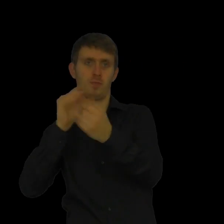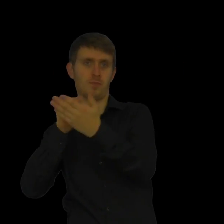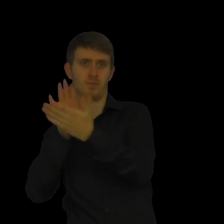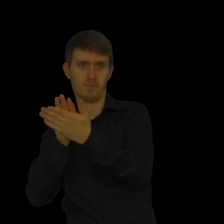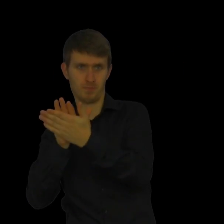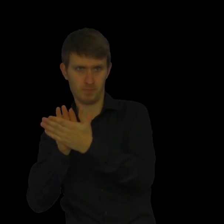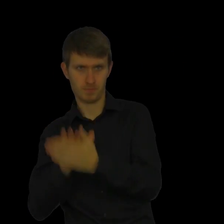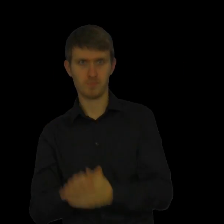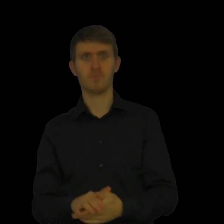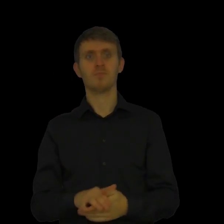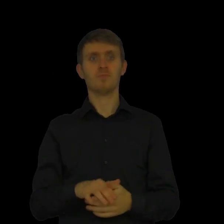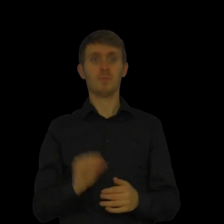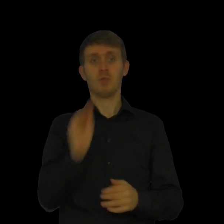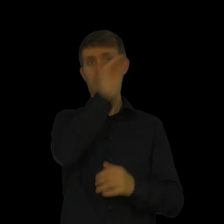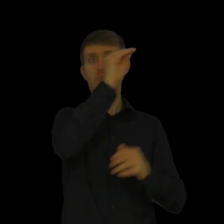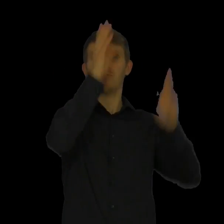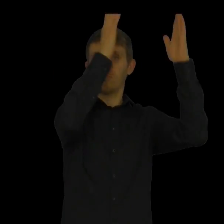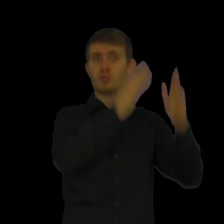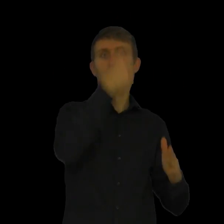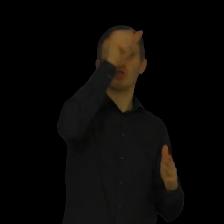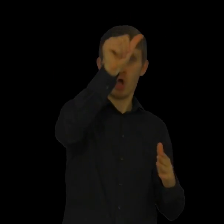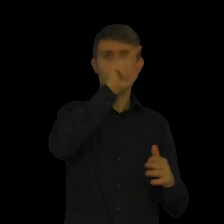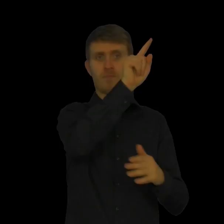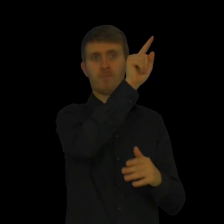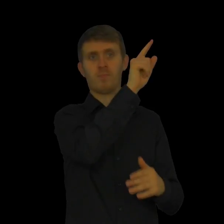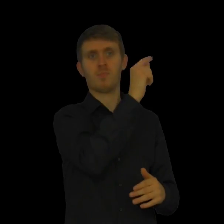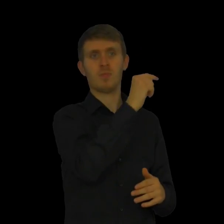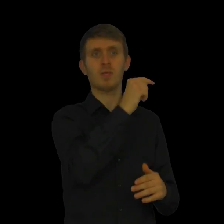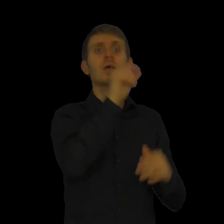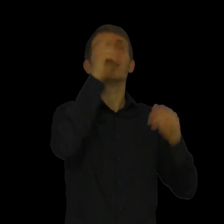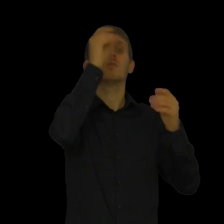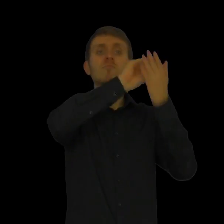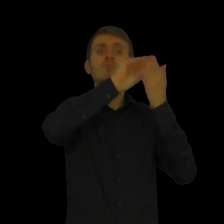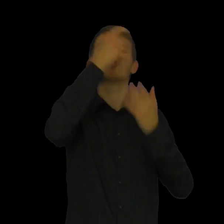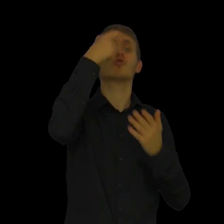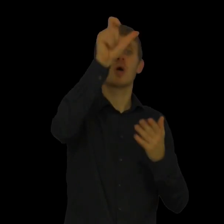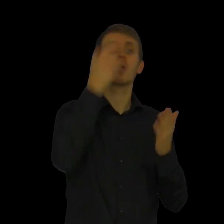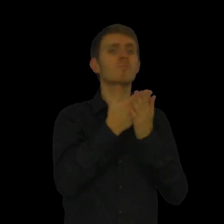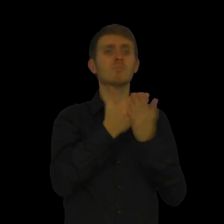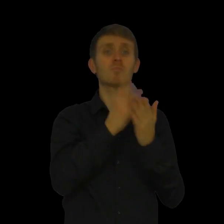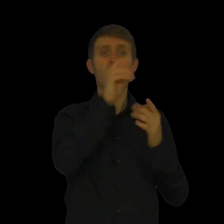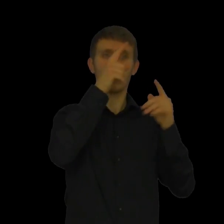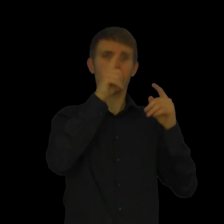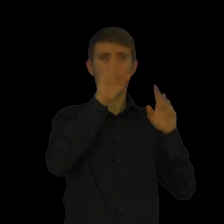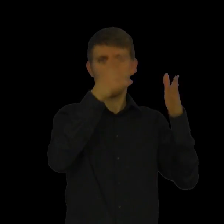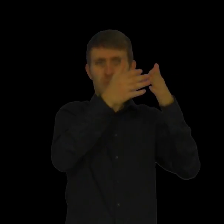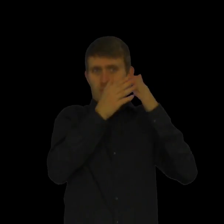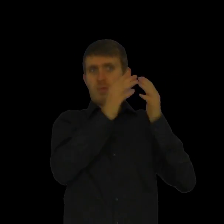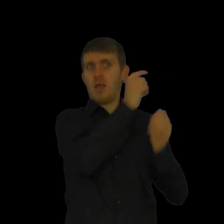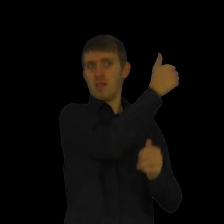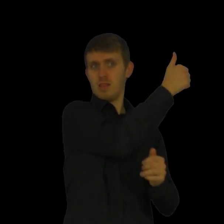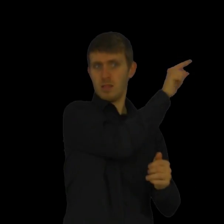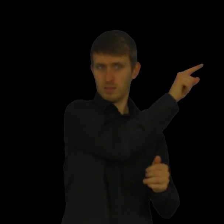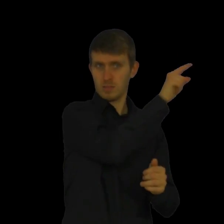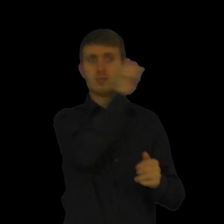thirty so this is the three the three represents the thirty and then we're re or we're placing this one in the hundreds